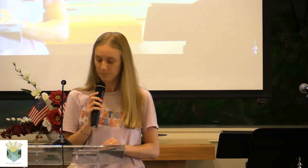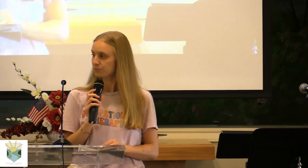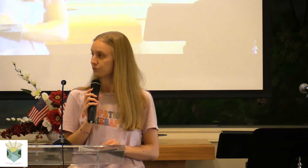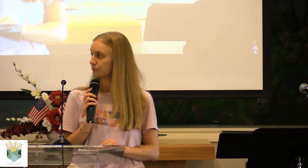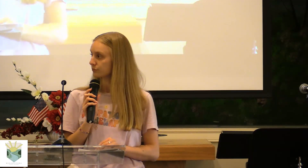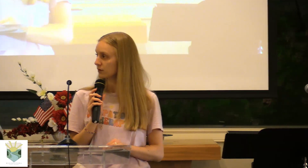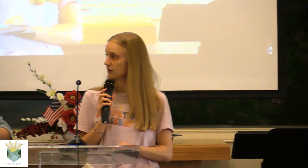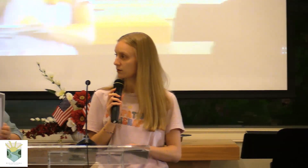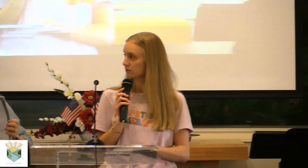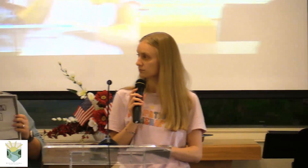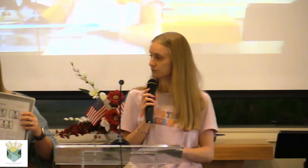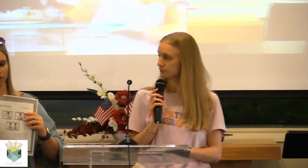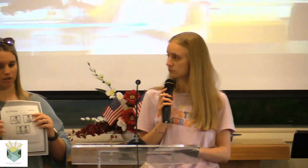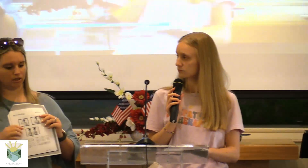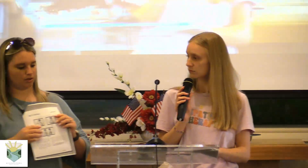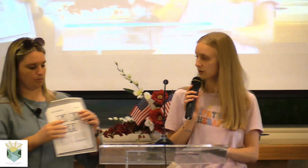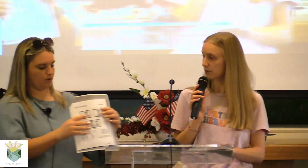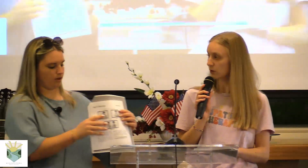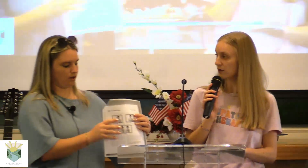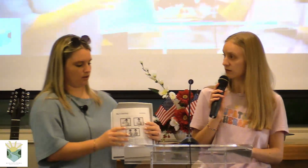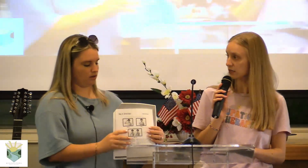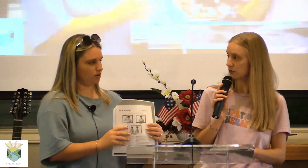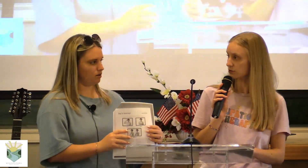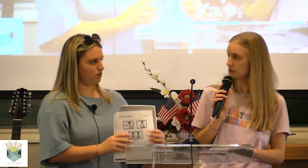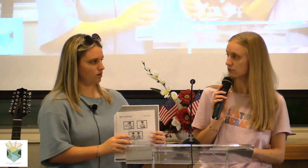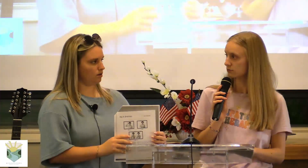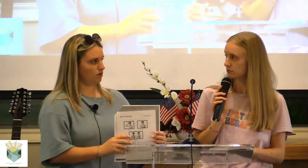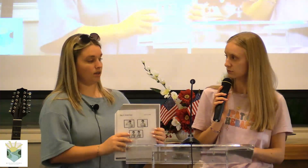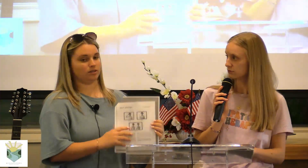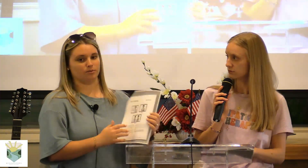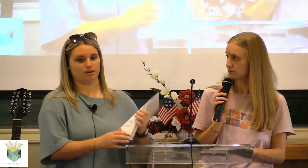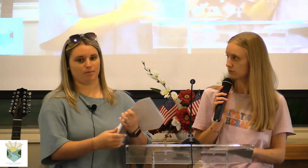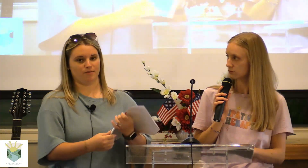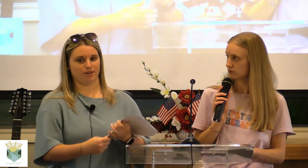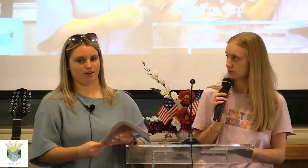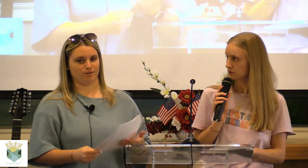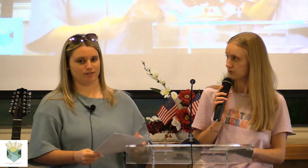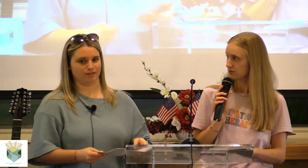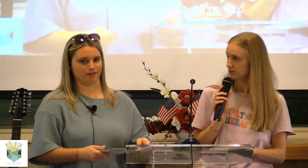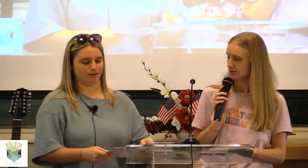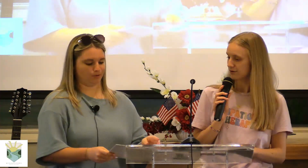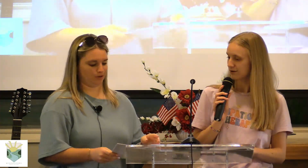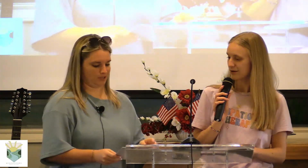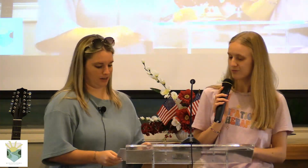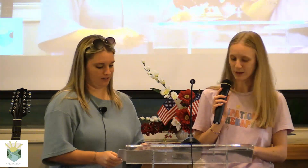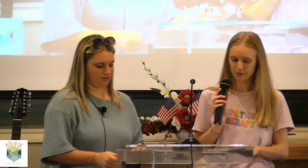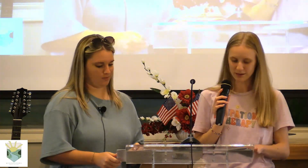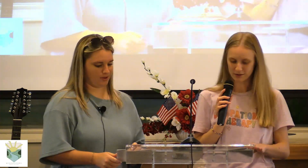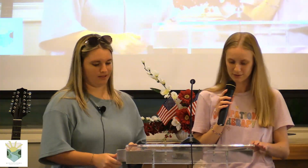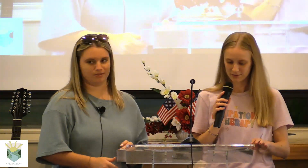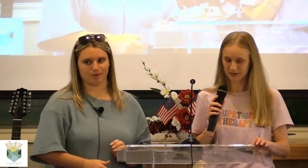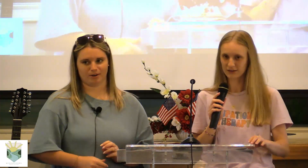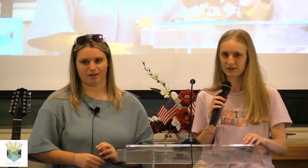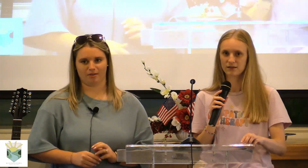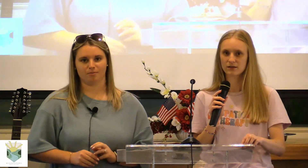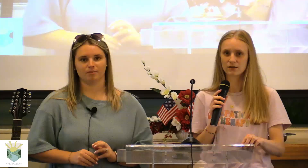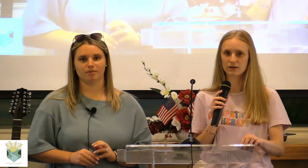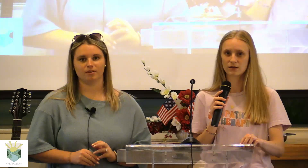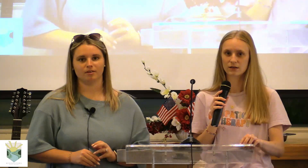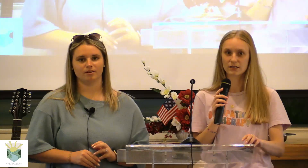she's doing because it's not in color. But we have videos too. Yes, we did make videos and they're not uploaded yet. They will be. But we're working on them. Yeah.